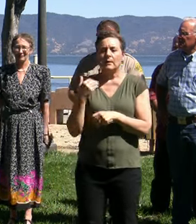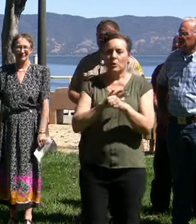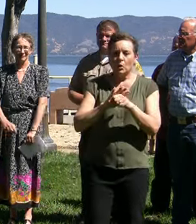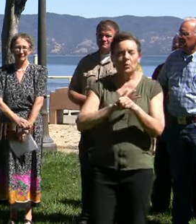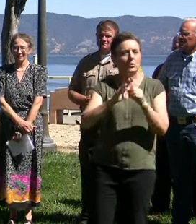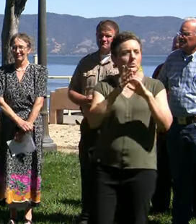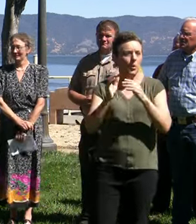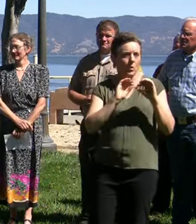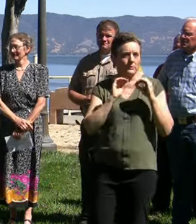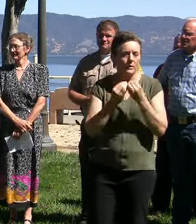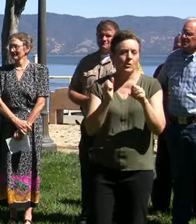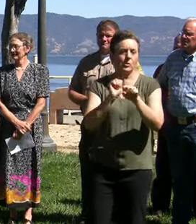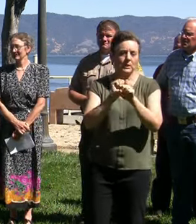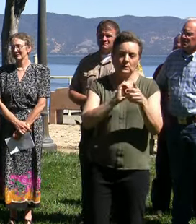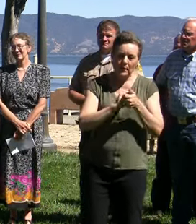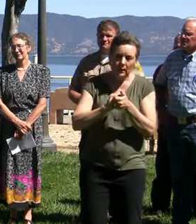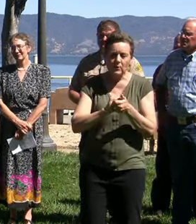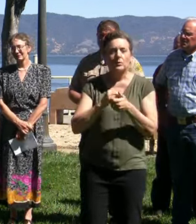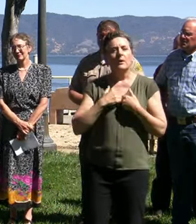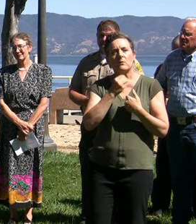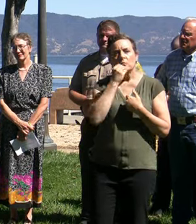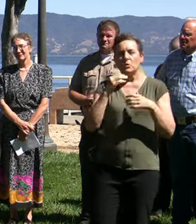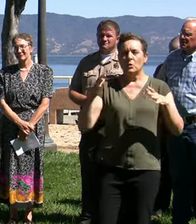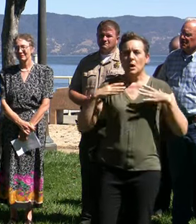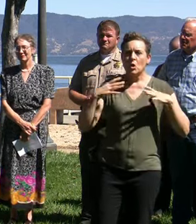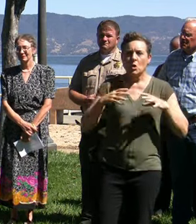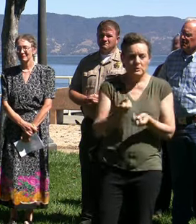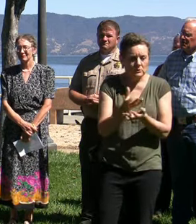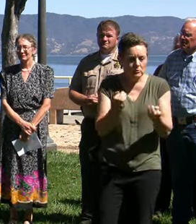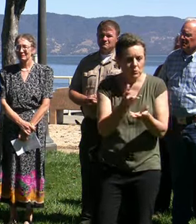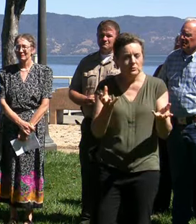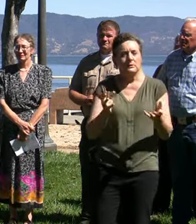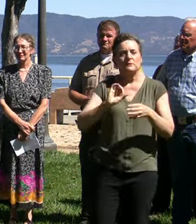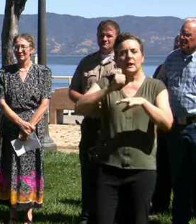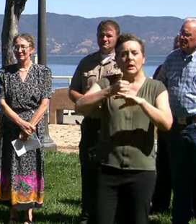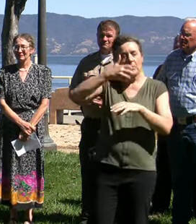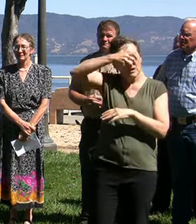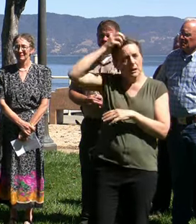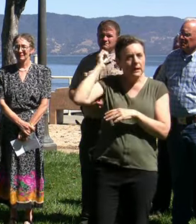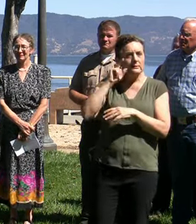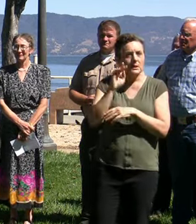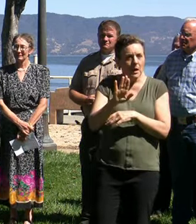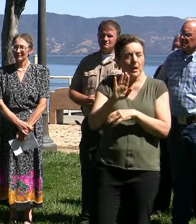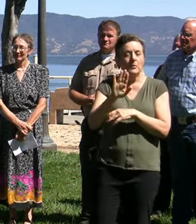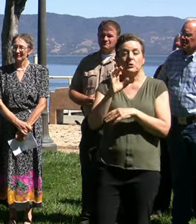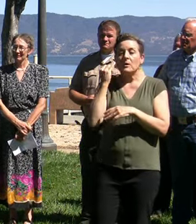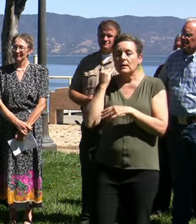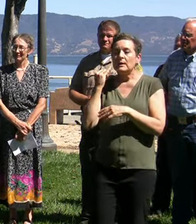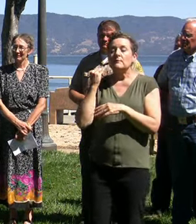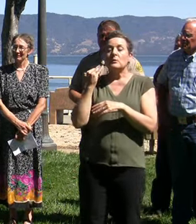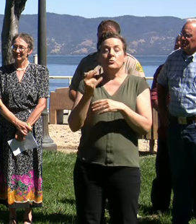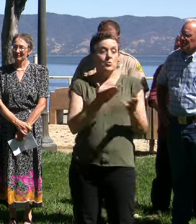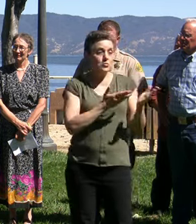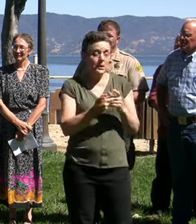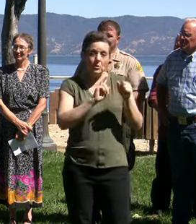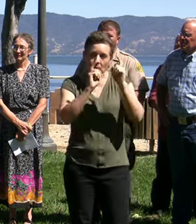we currently have the food and clothing distribution set up at the Lions Club. So that's where we're sending people. If donations come in, that's